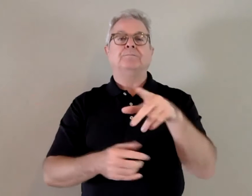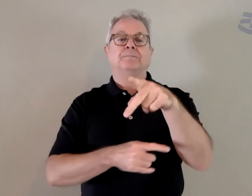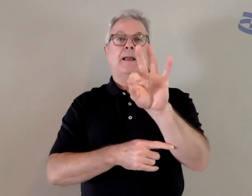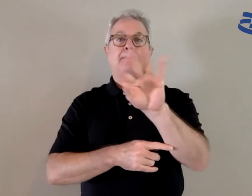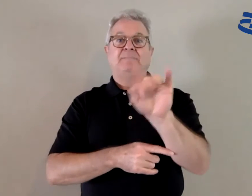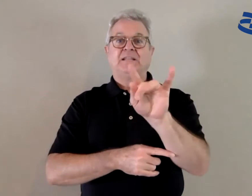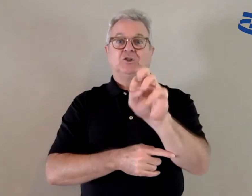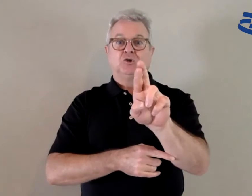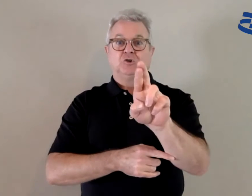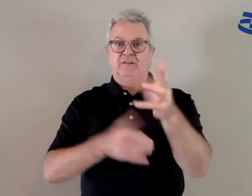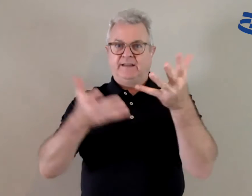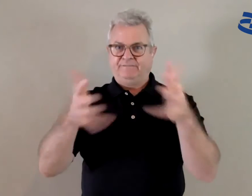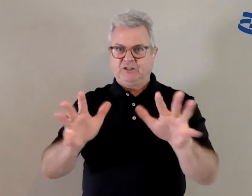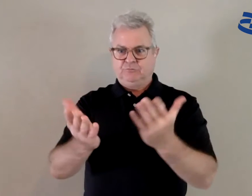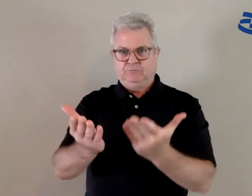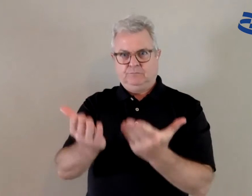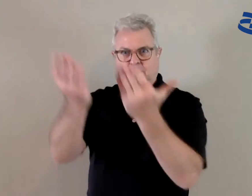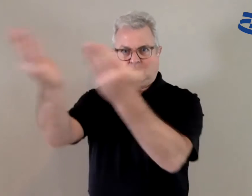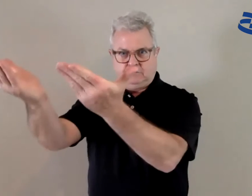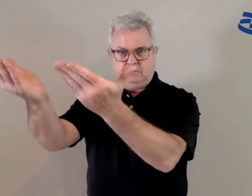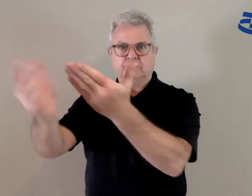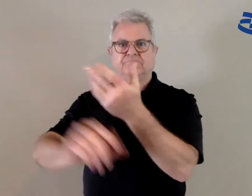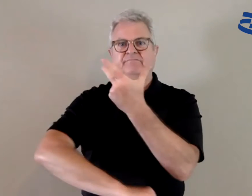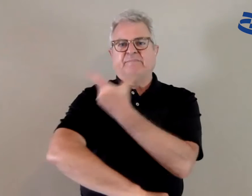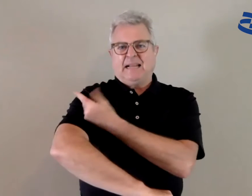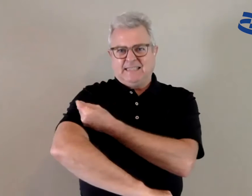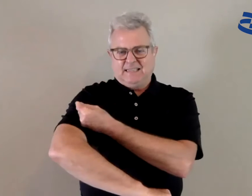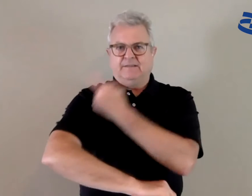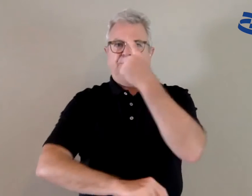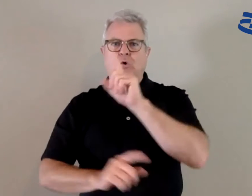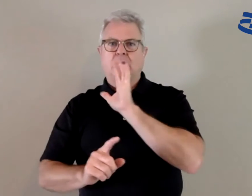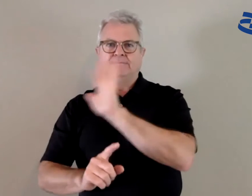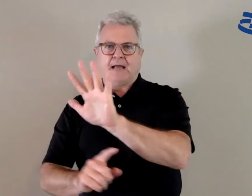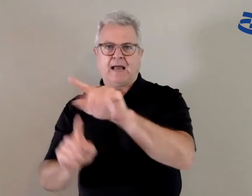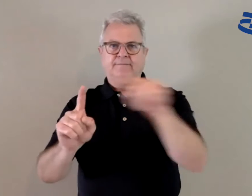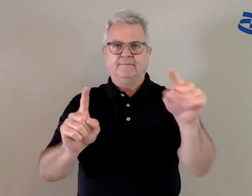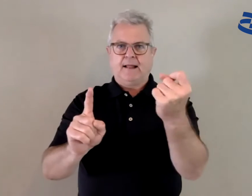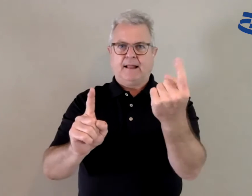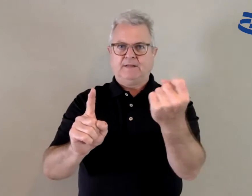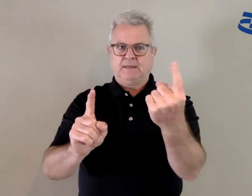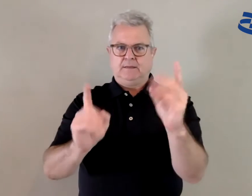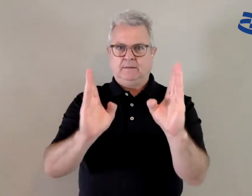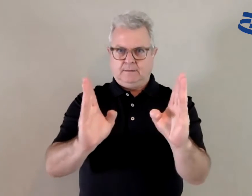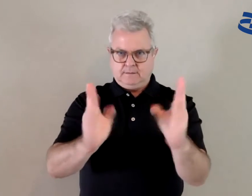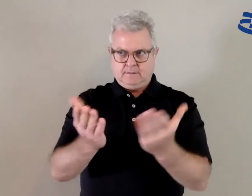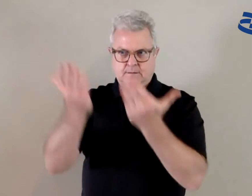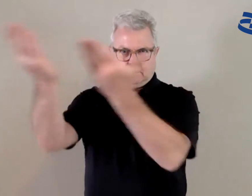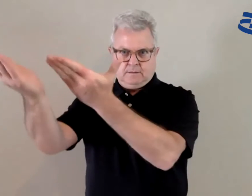Right now, Pfizer has already submitted their paperwork to